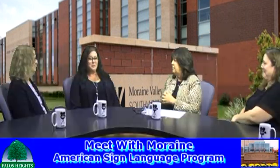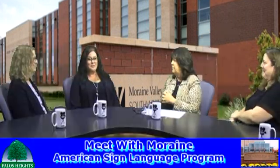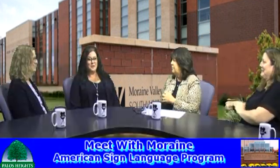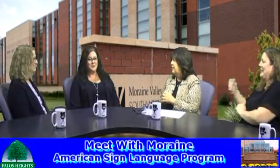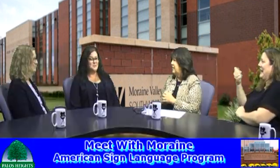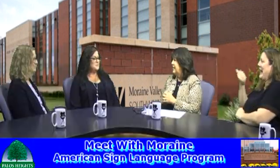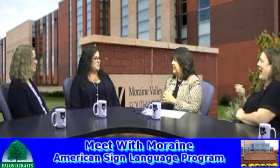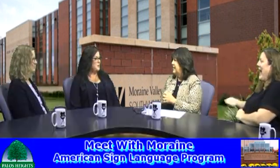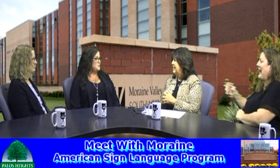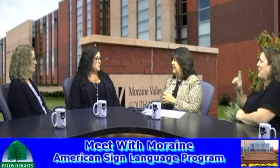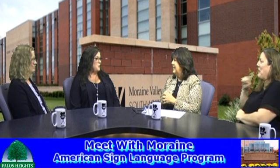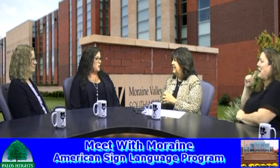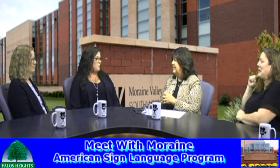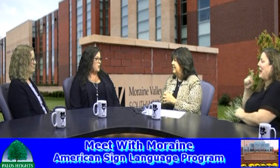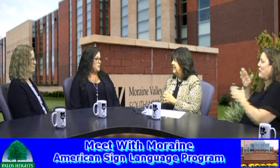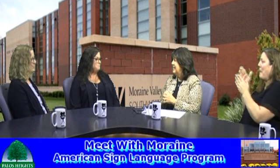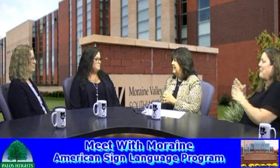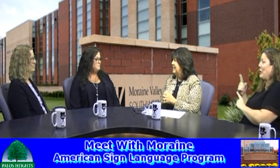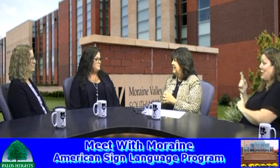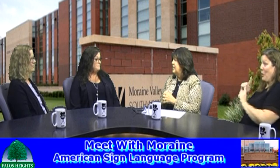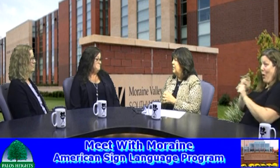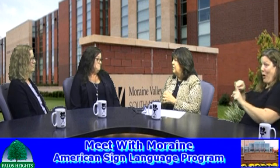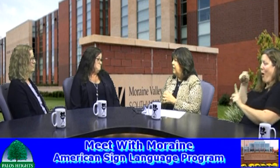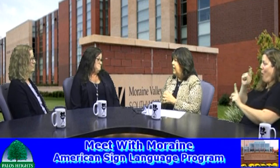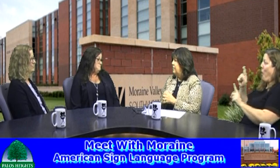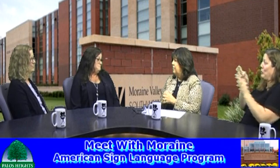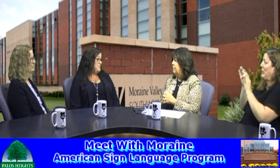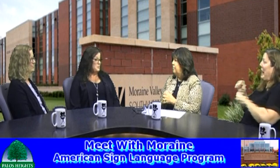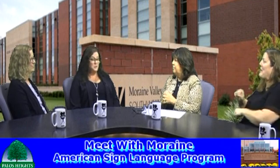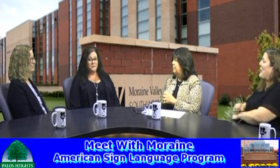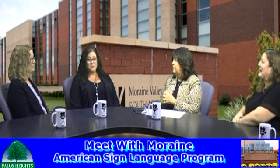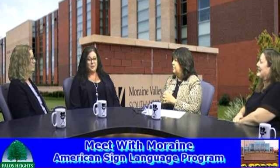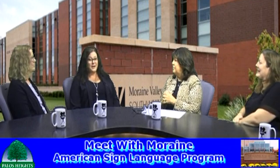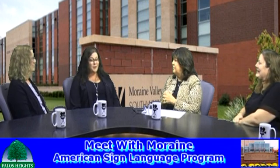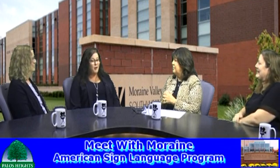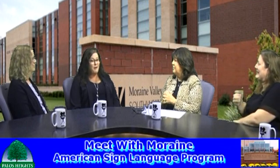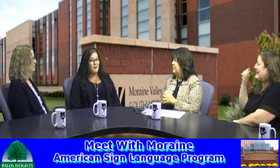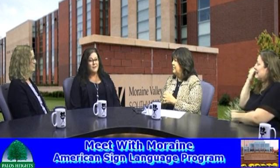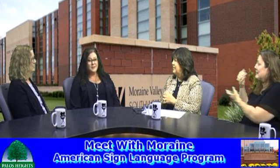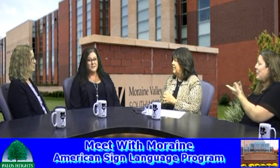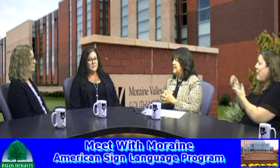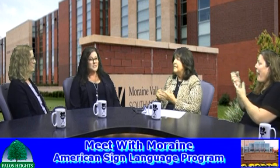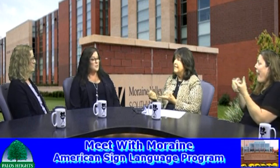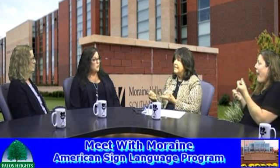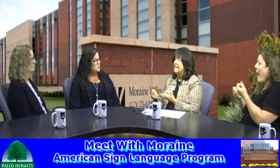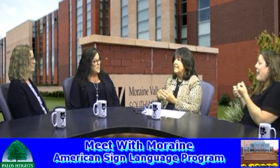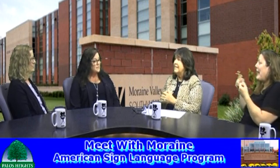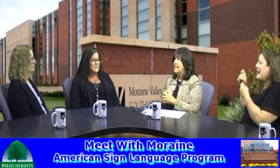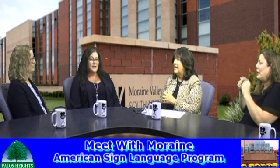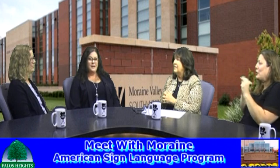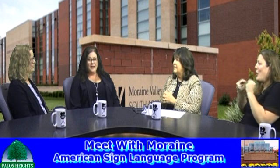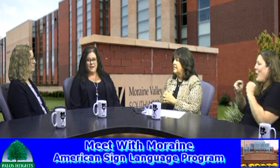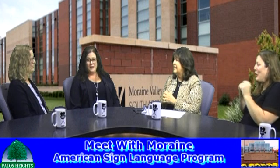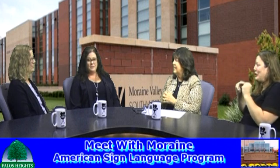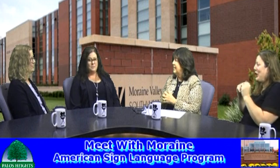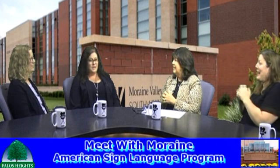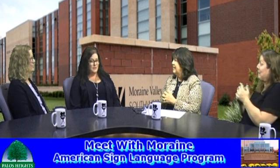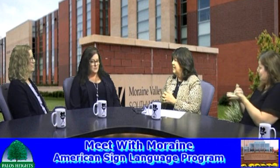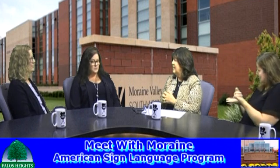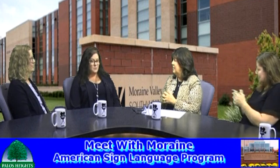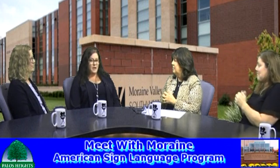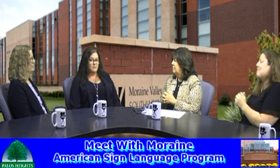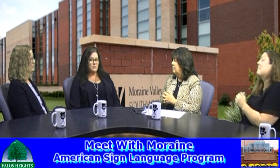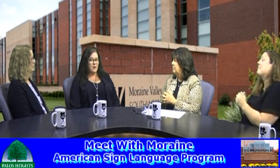Anywhere a deaf person goes is where an interpreter can work. Okay. So if you're buying a car and you need to negotiate,